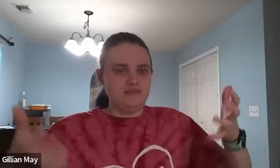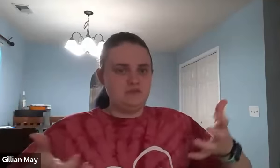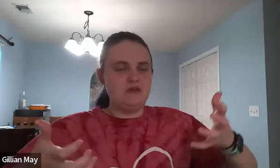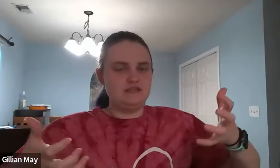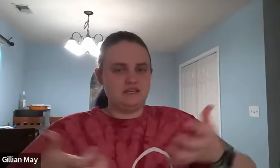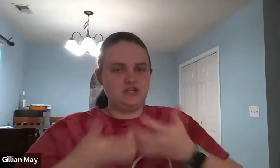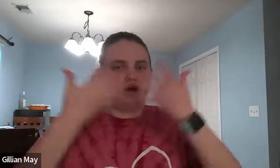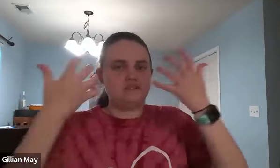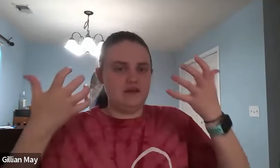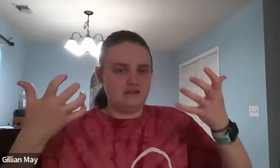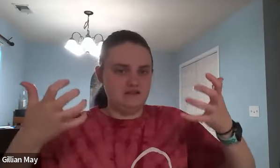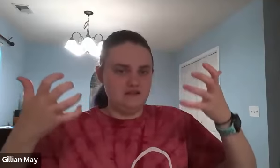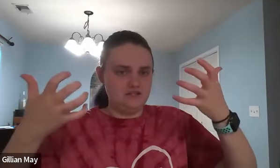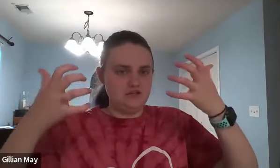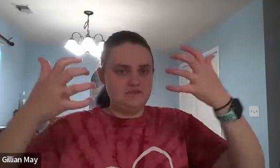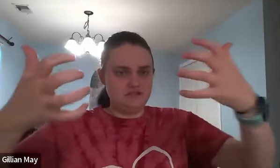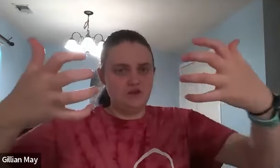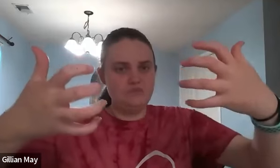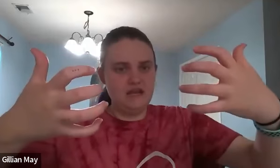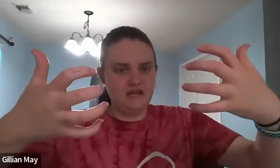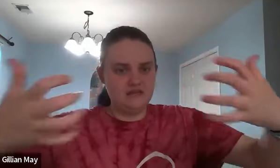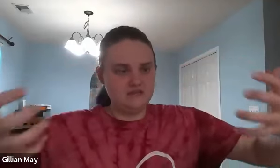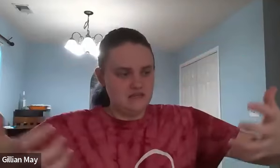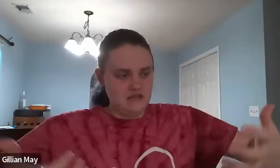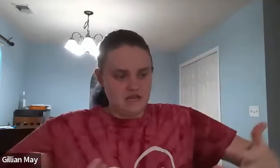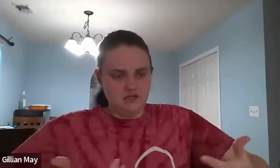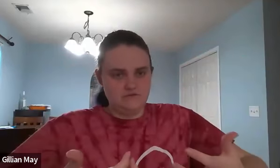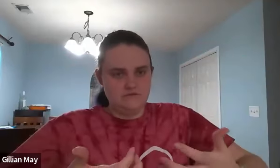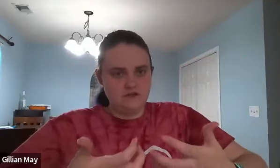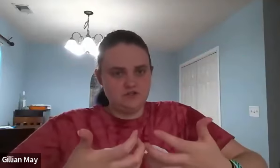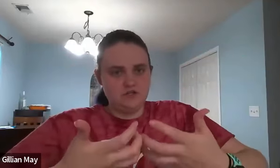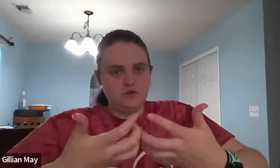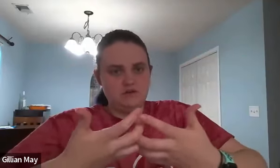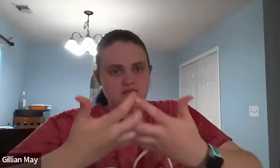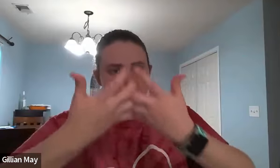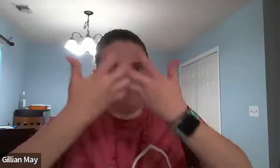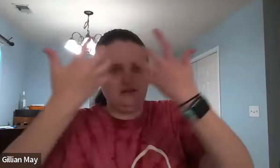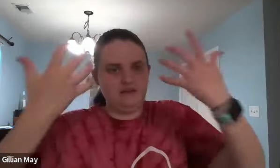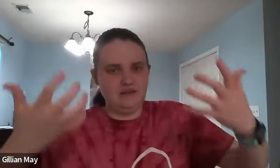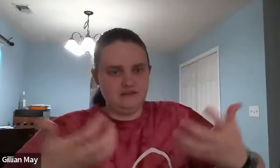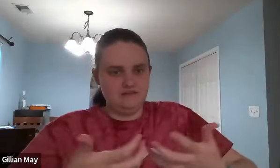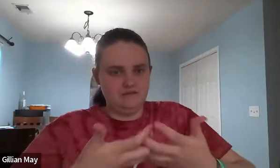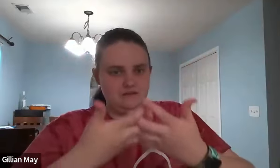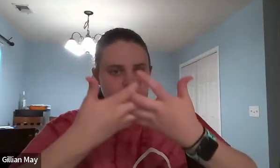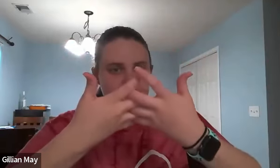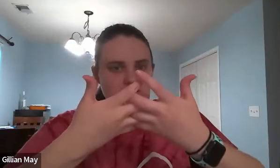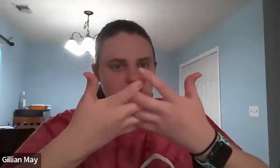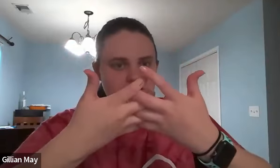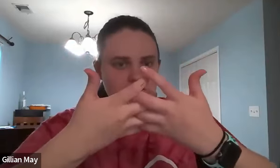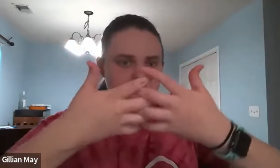Think about that. It's like a tossed salad. So you're gonna have these open hands and your fingers are going to kind of come like click. So